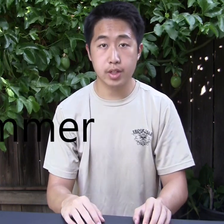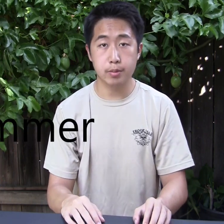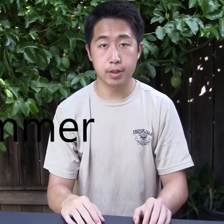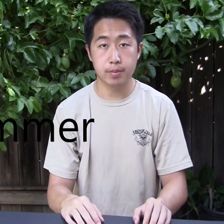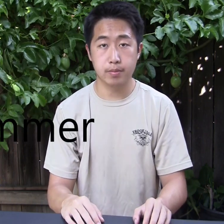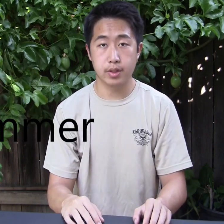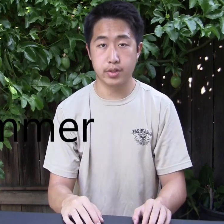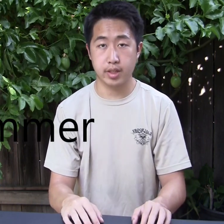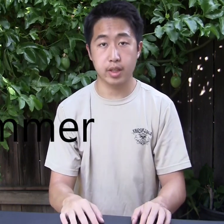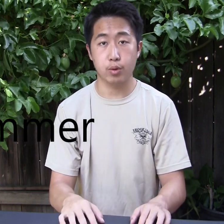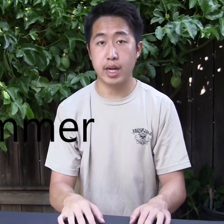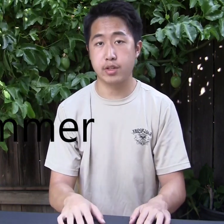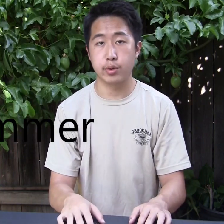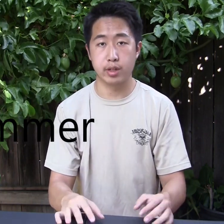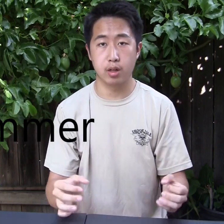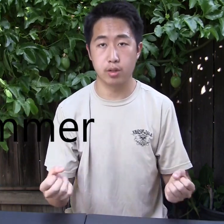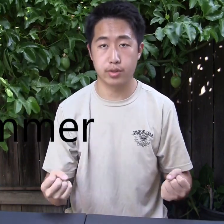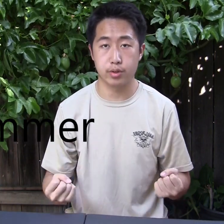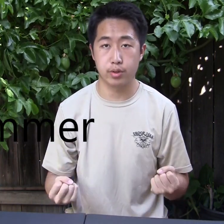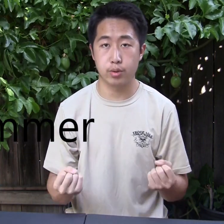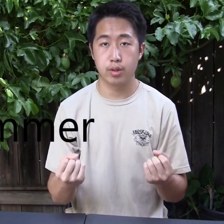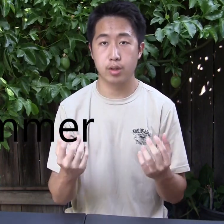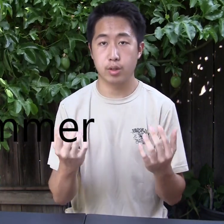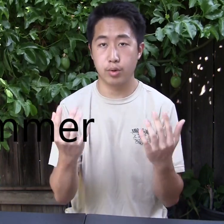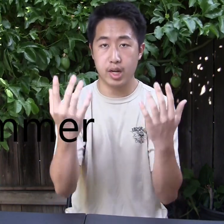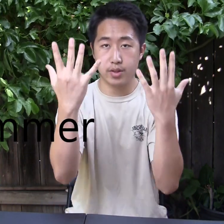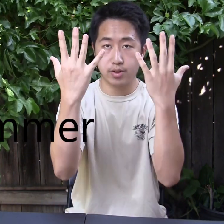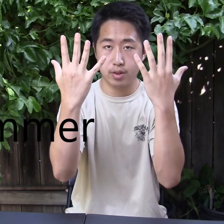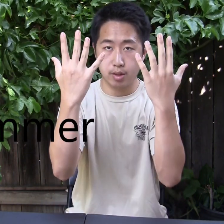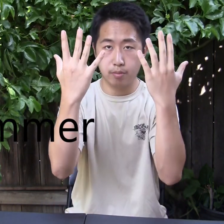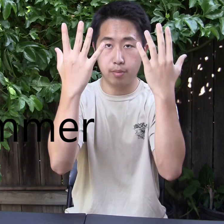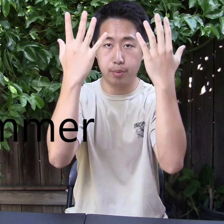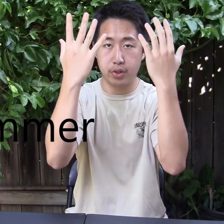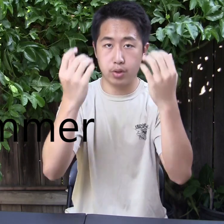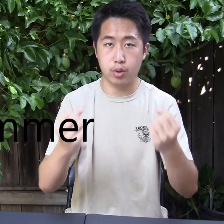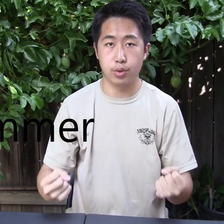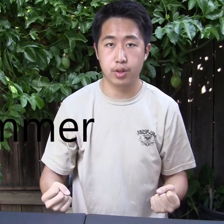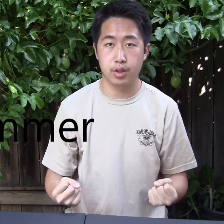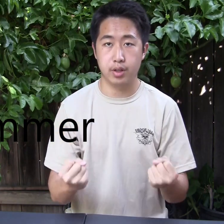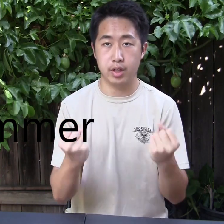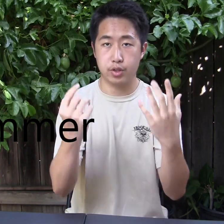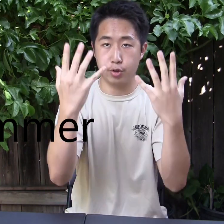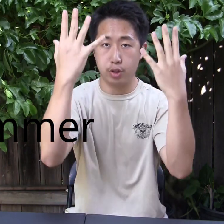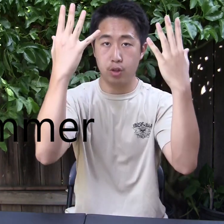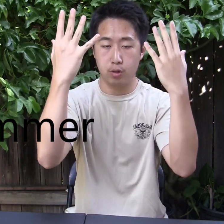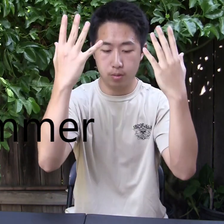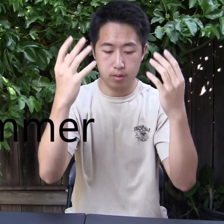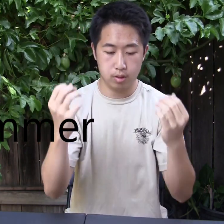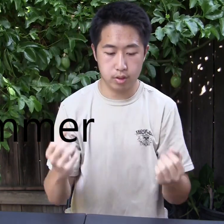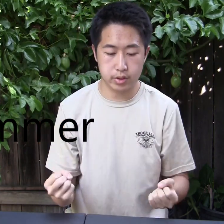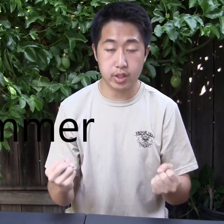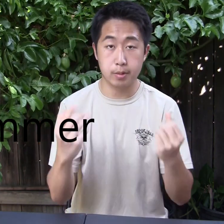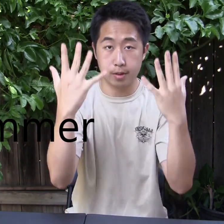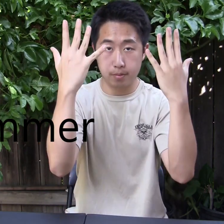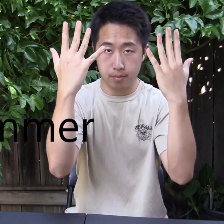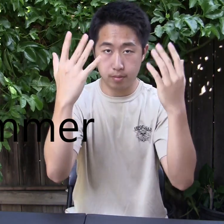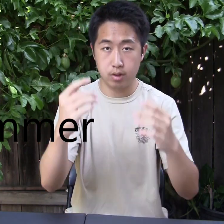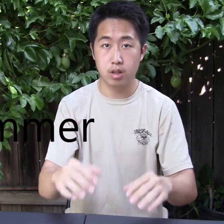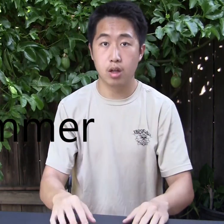Summer, it's like the grass growing taller. So do grass, but make it grow extra tall. Summer.